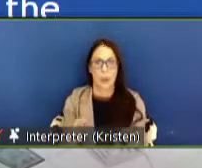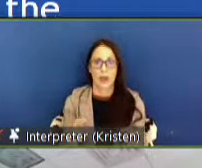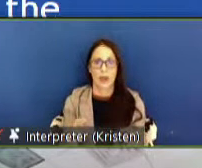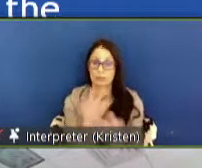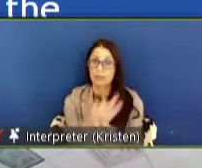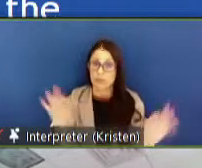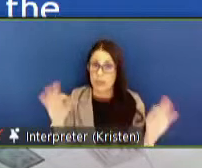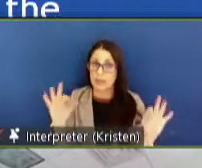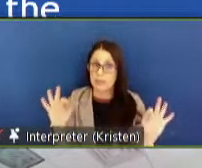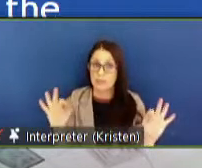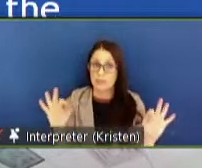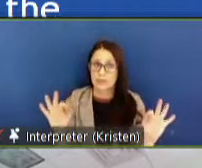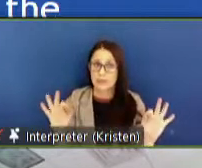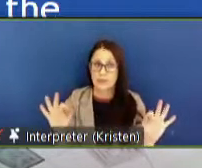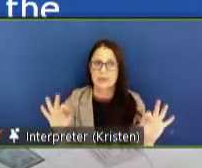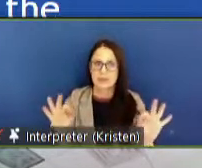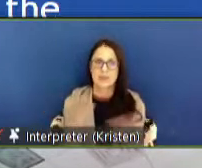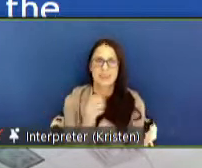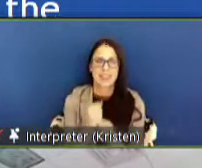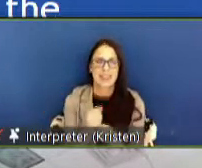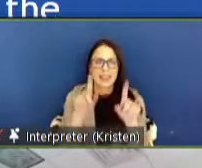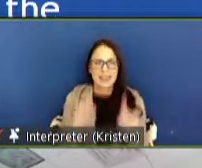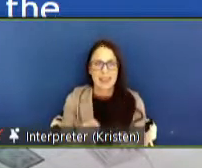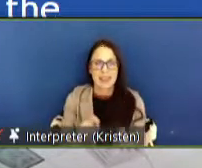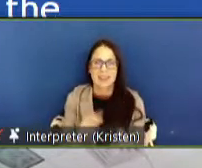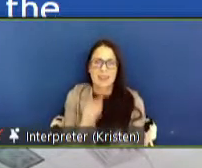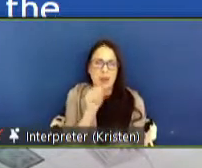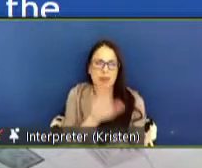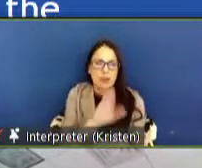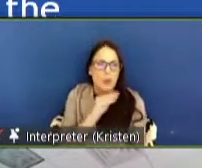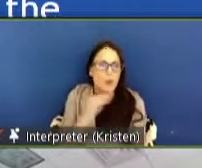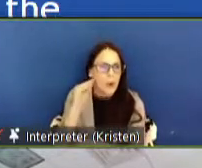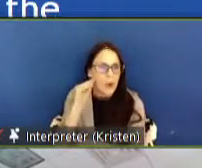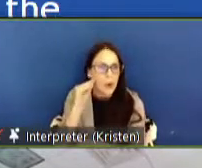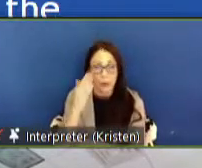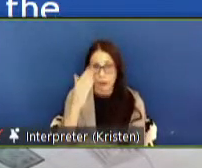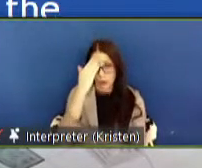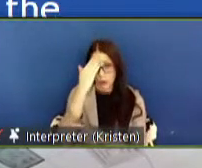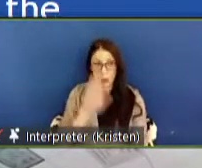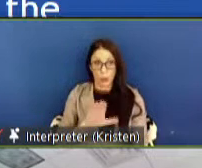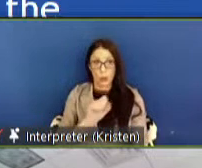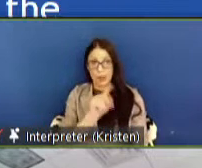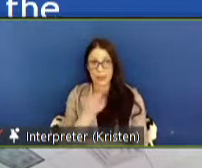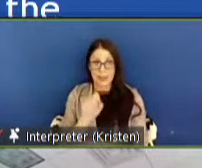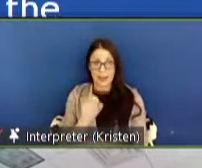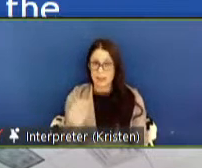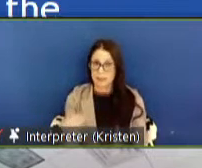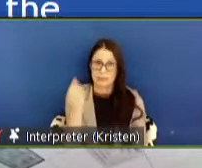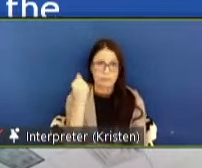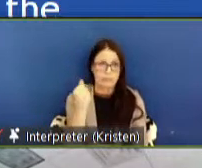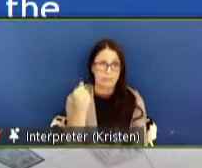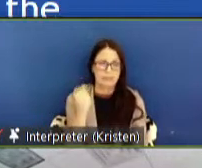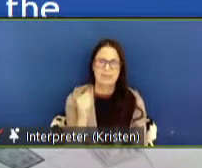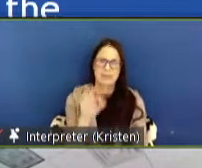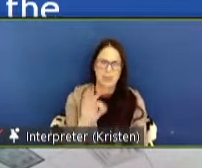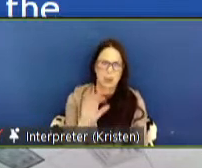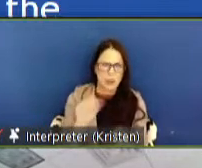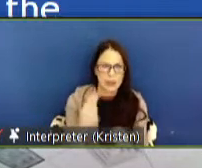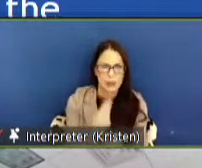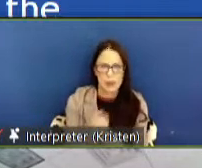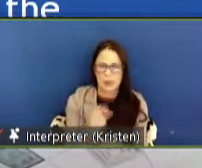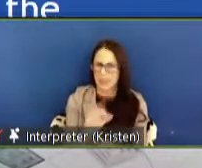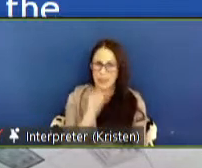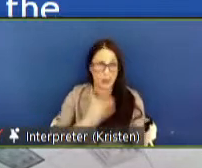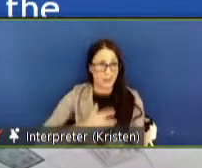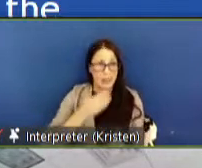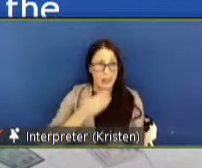for people to do testing in the privacy of their home, know what their status is. You can use these tests if you're not feeling well. You can certainly use